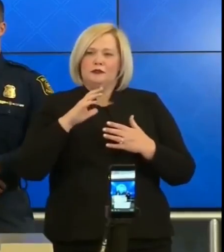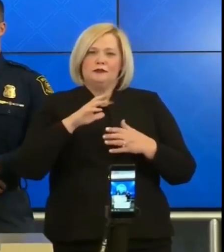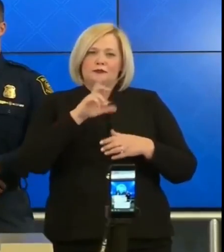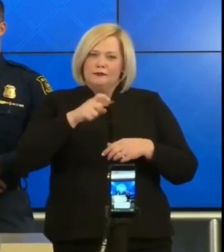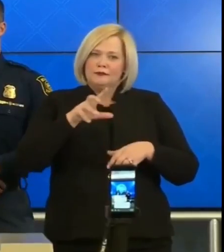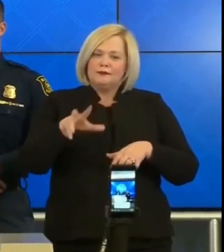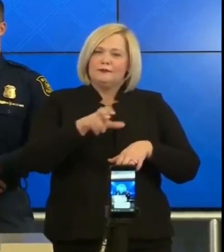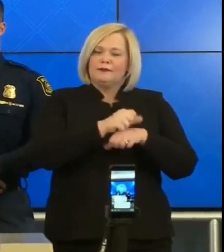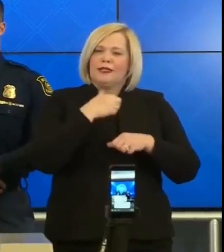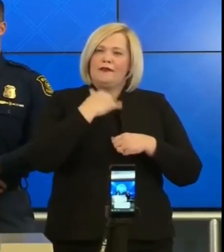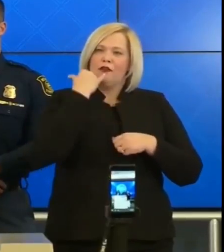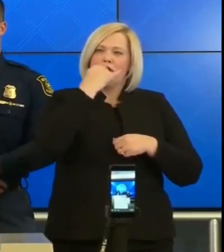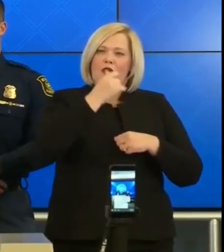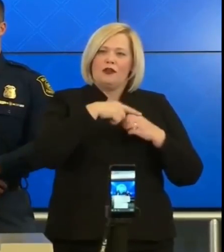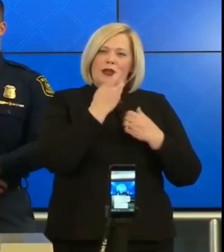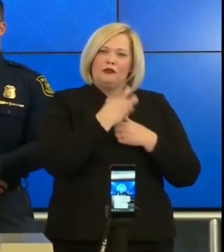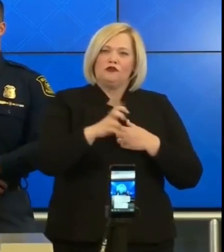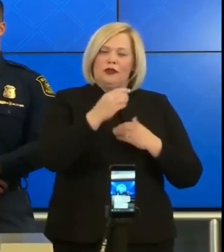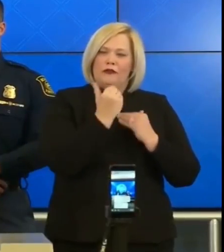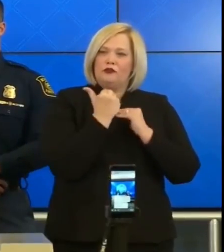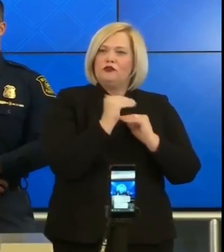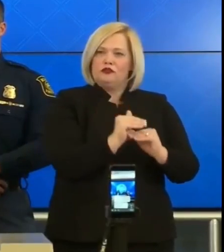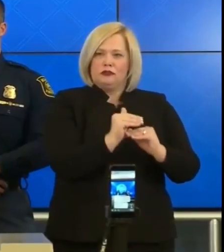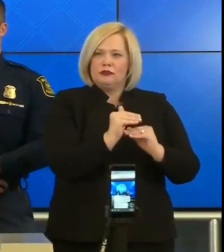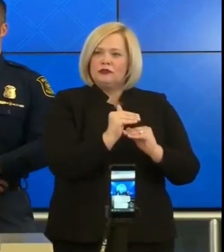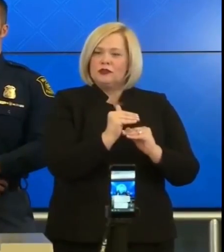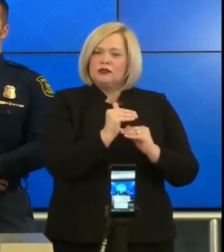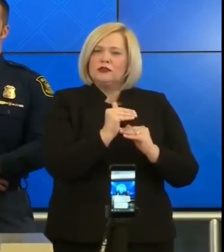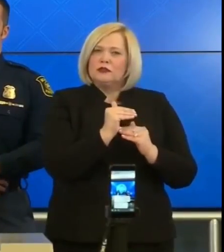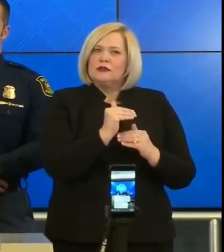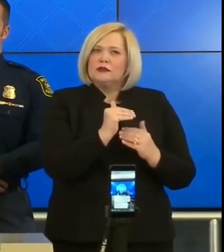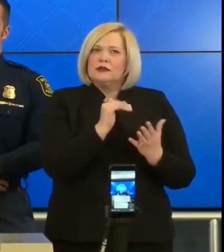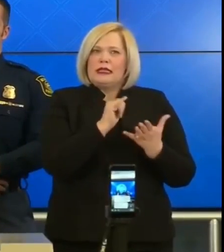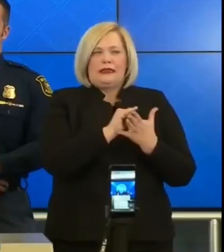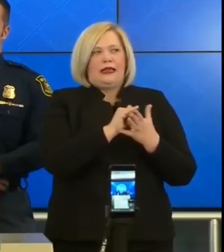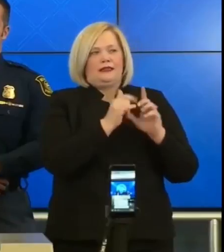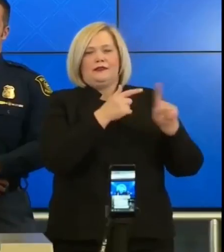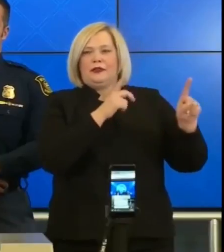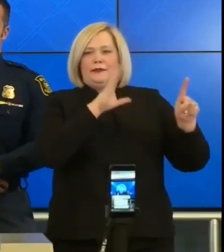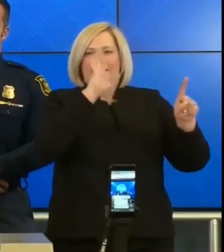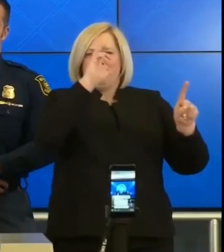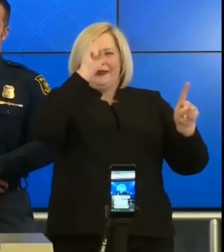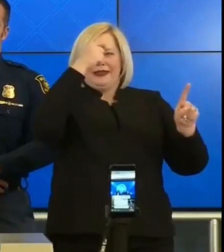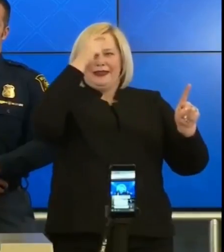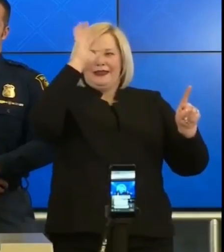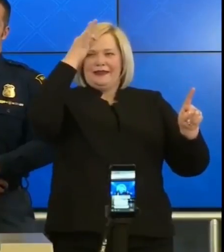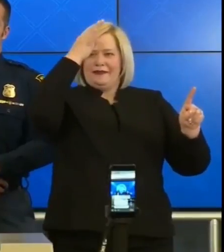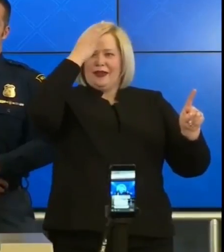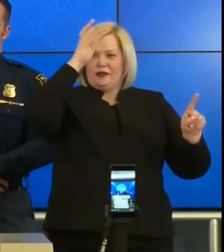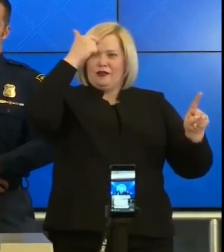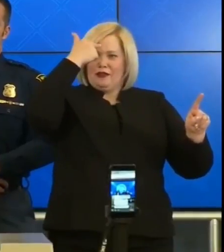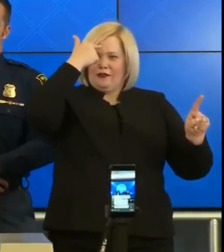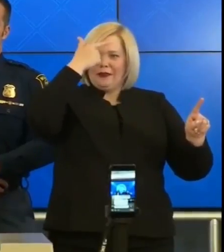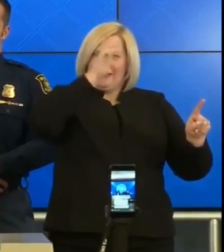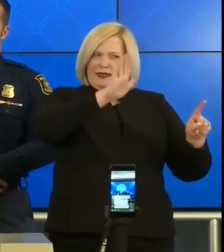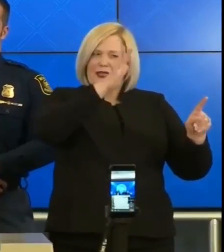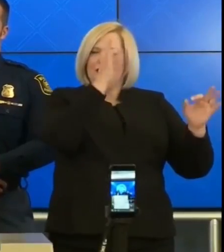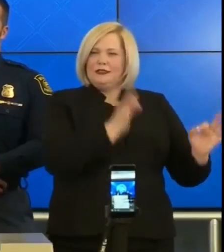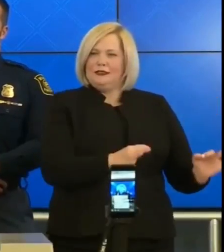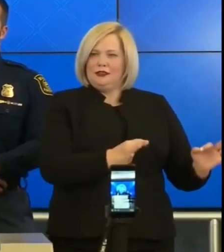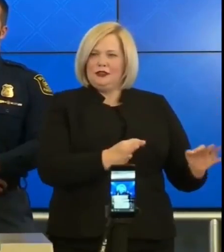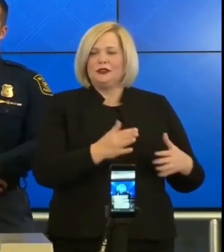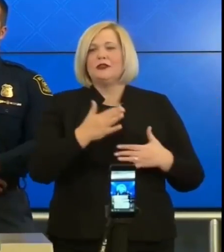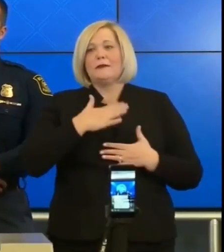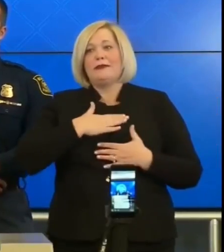With regard to travel restrictions, you know, I think that those would have to come from the federal government. My ability